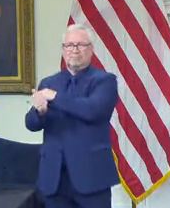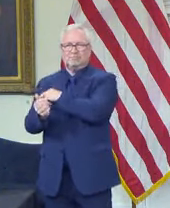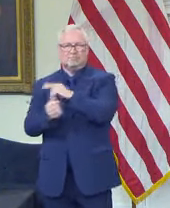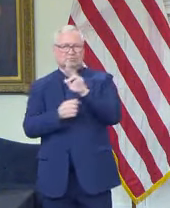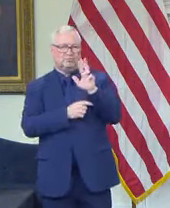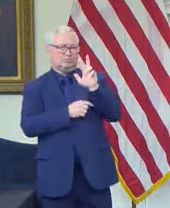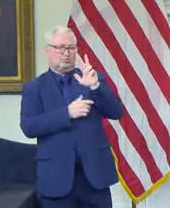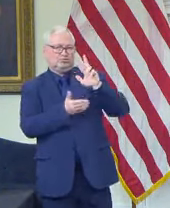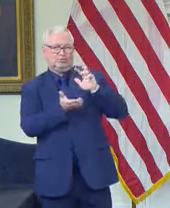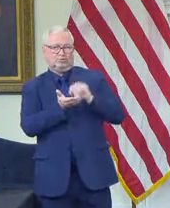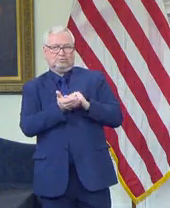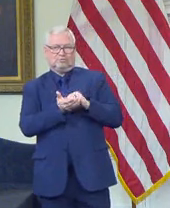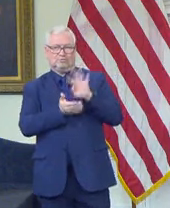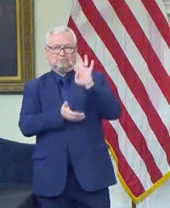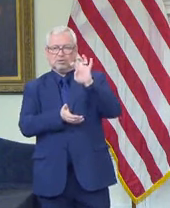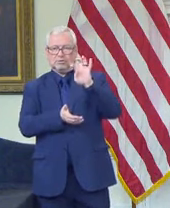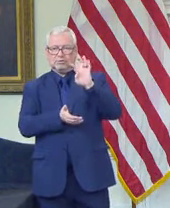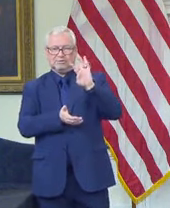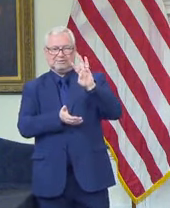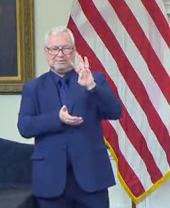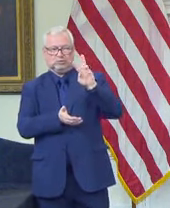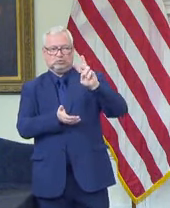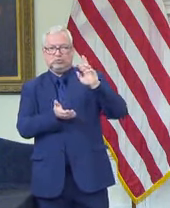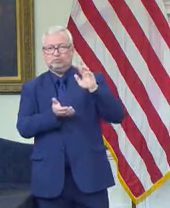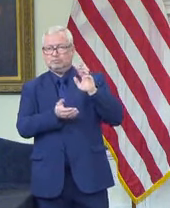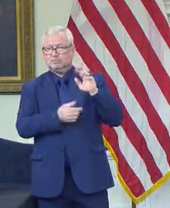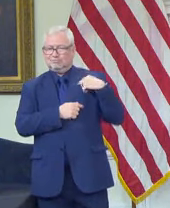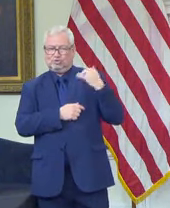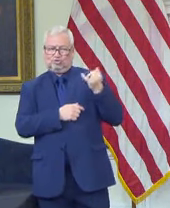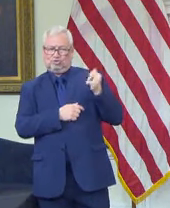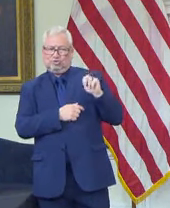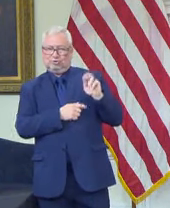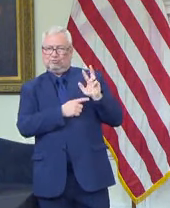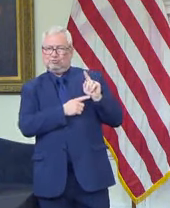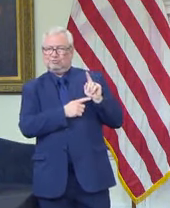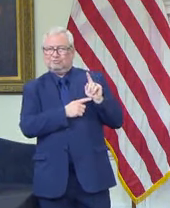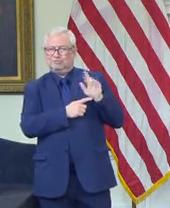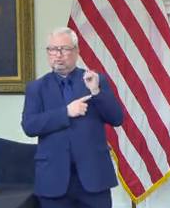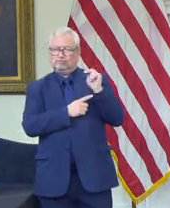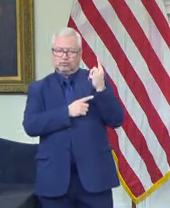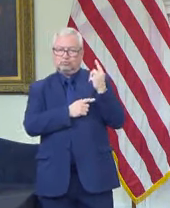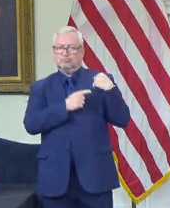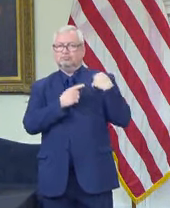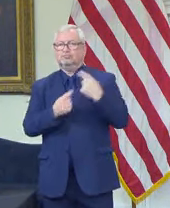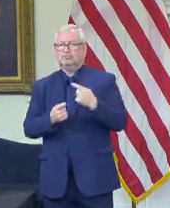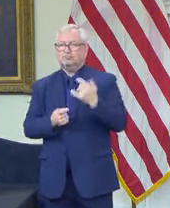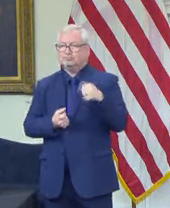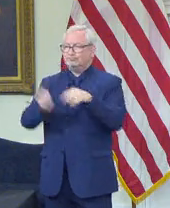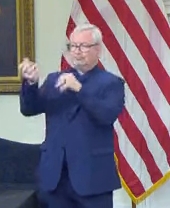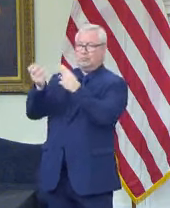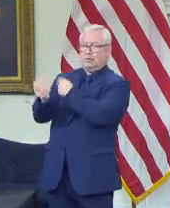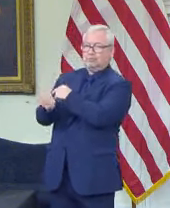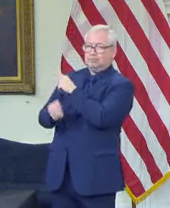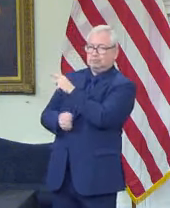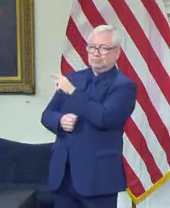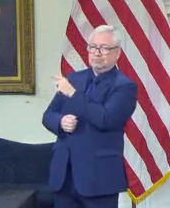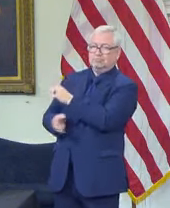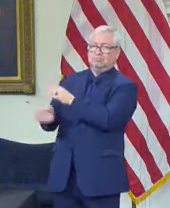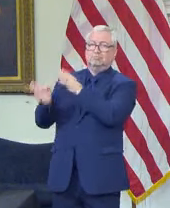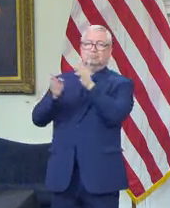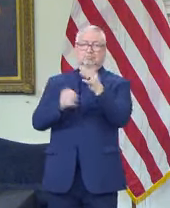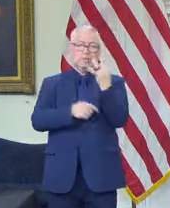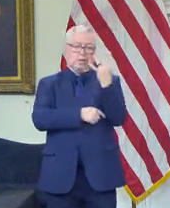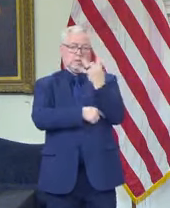3,462 COVID hospitalizations. And after 8 consecutive days of decline, we are now down